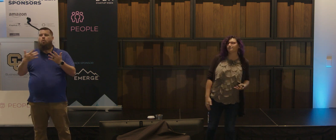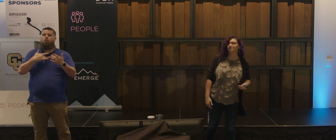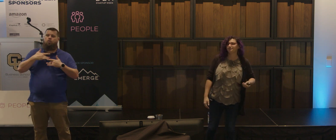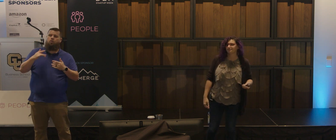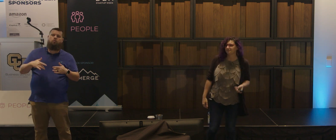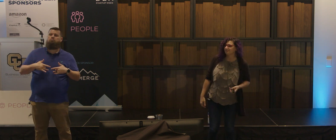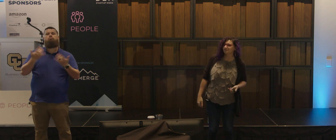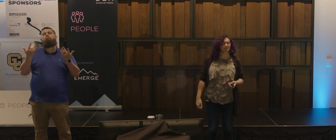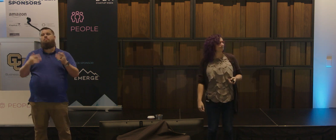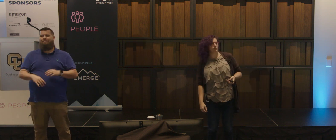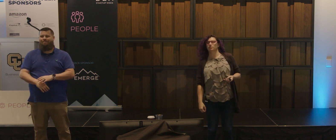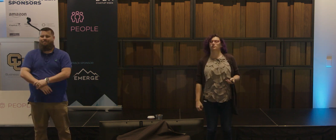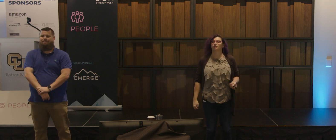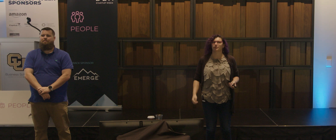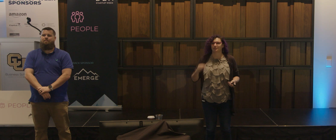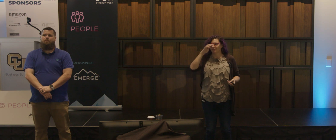at?